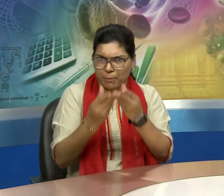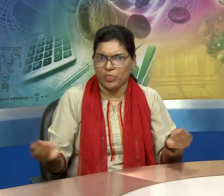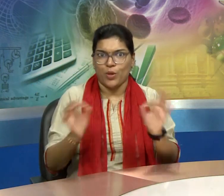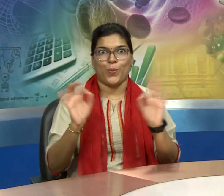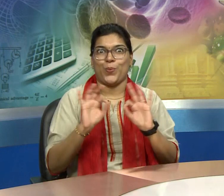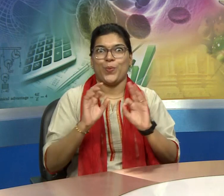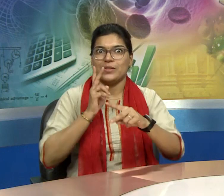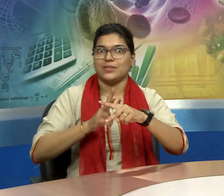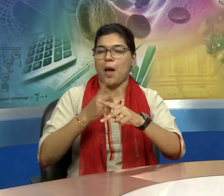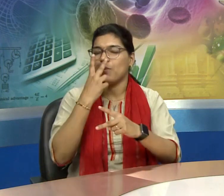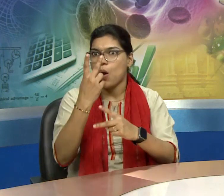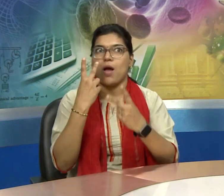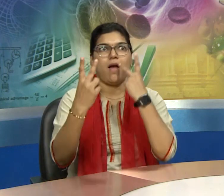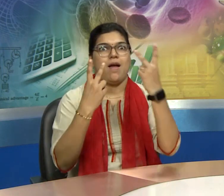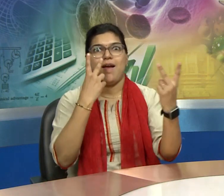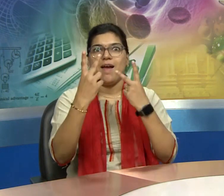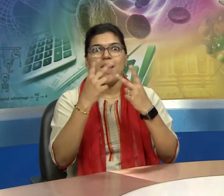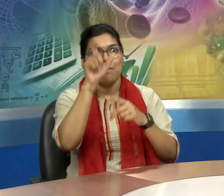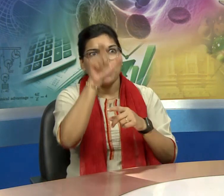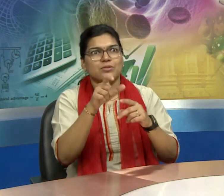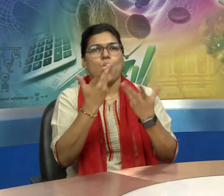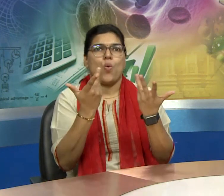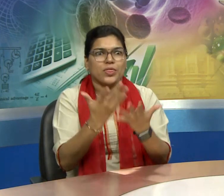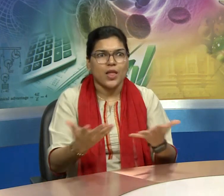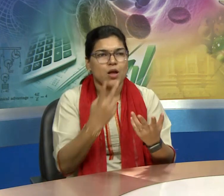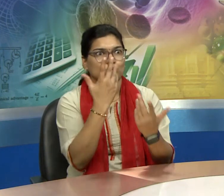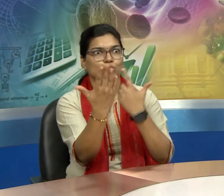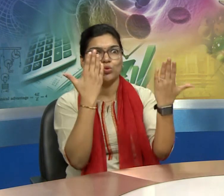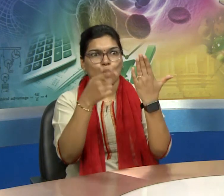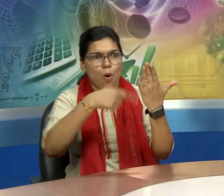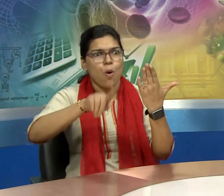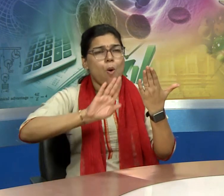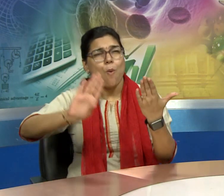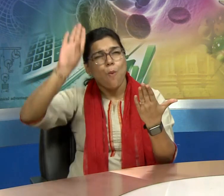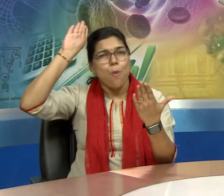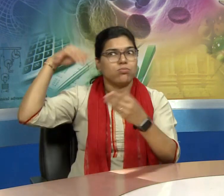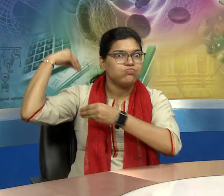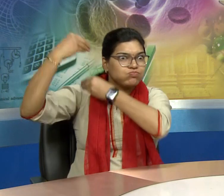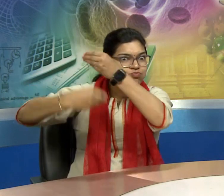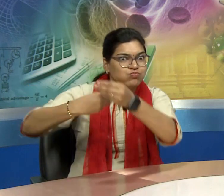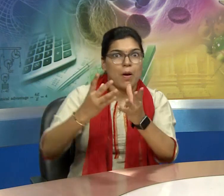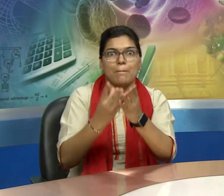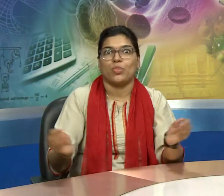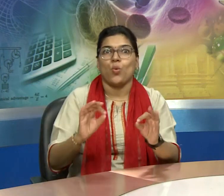A place where we can have a look at our own cultural